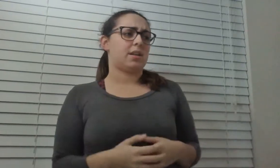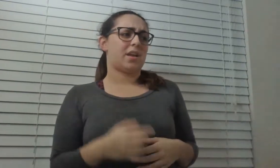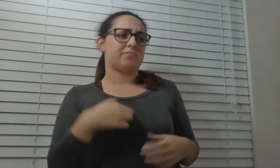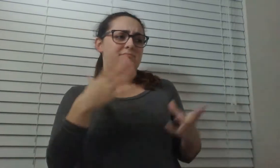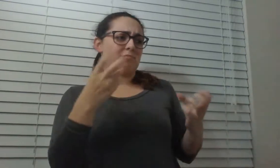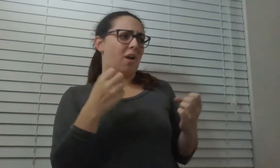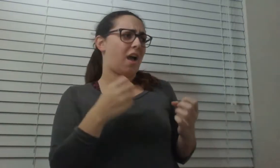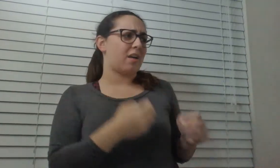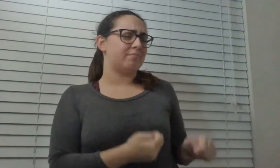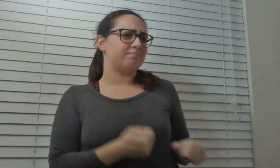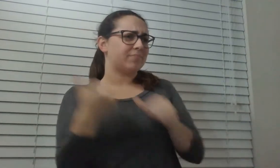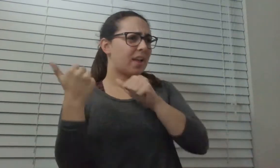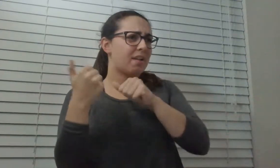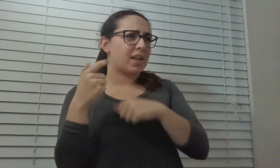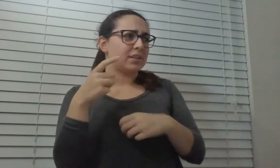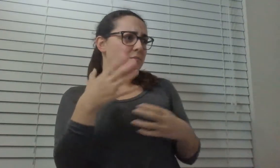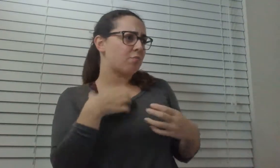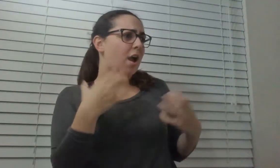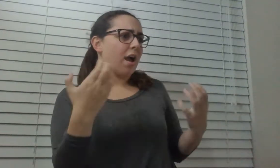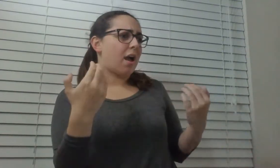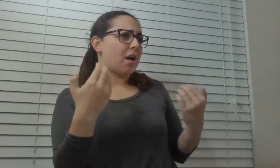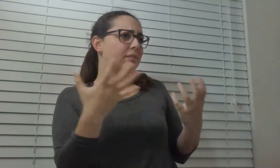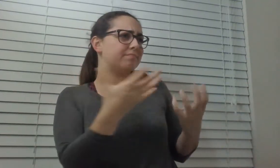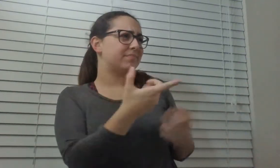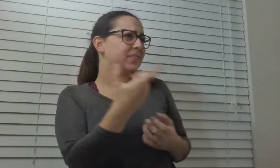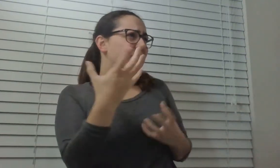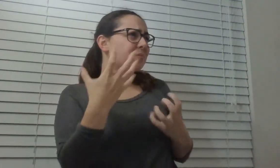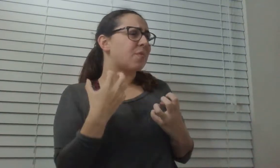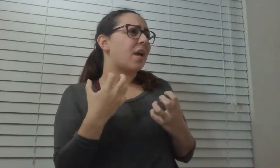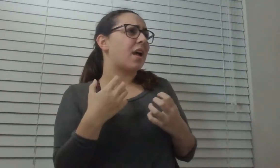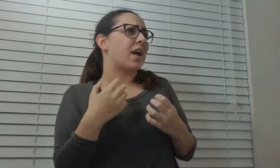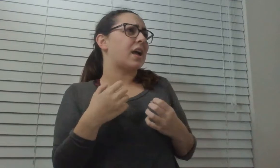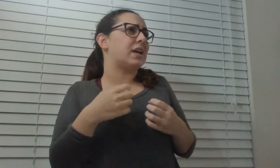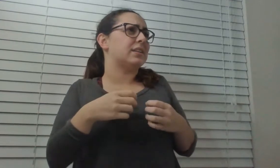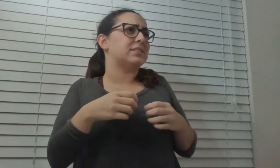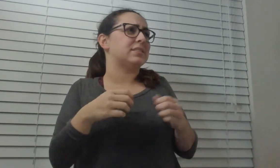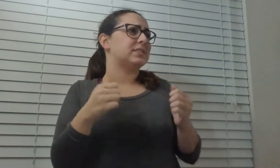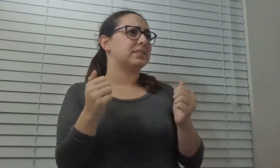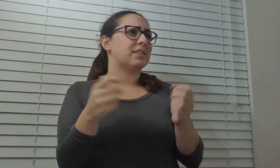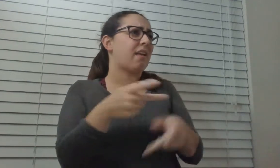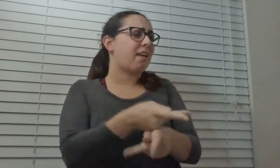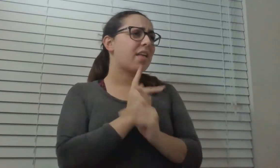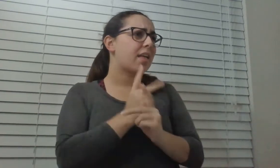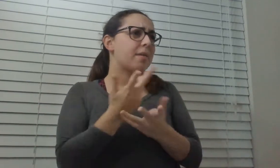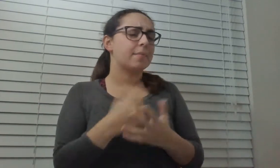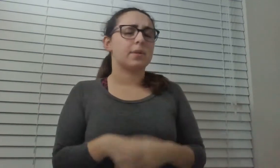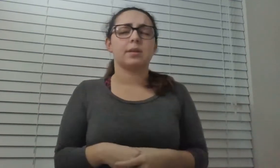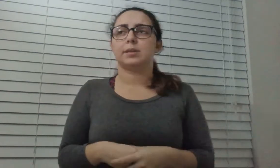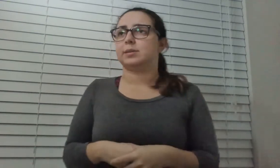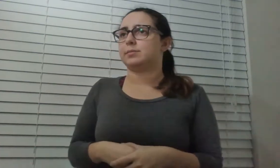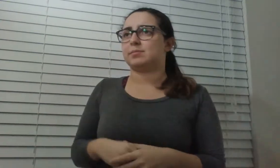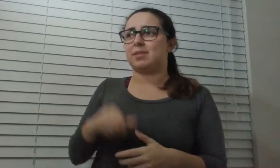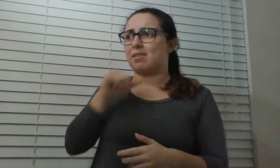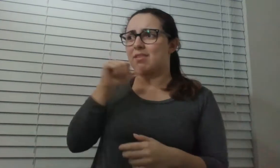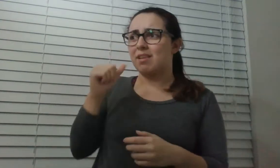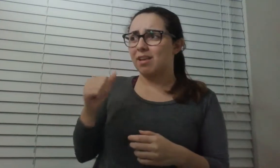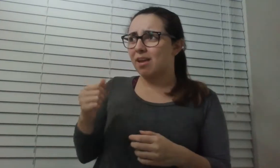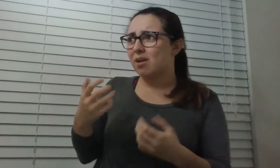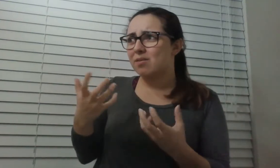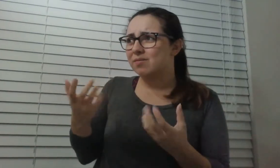think, It's older than me, I've had it all my life. which makes it beautiful. No. You don't have that at all? I don't have that at all. So, in honor of